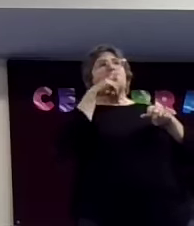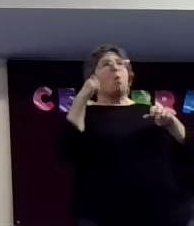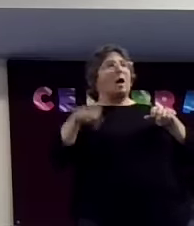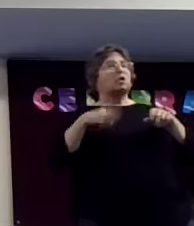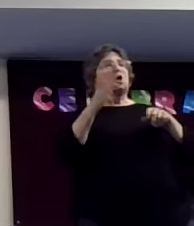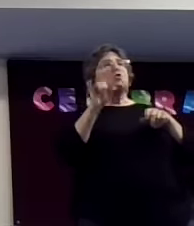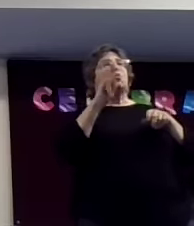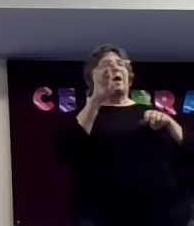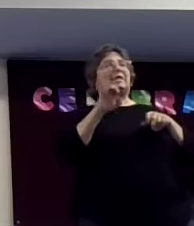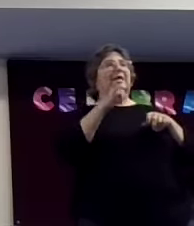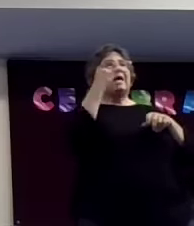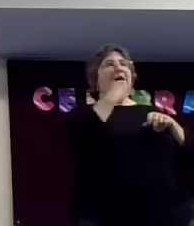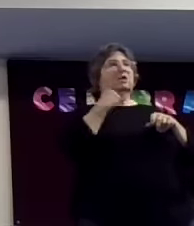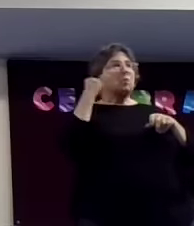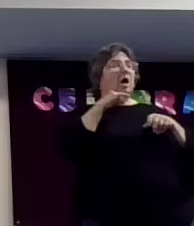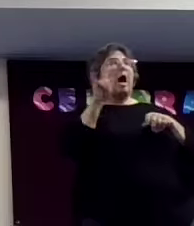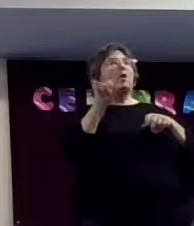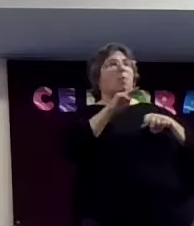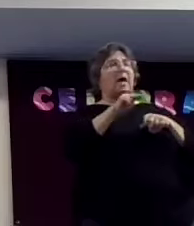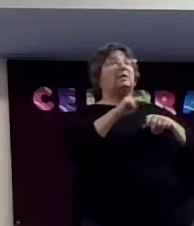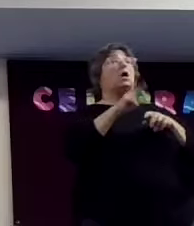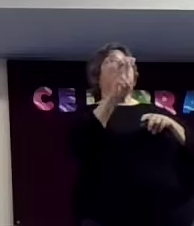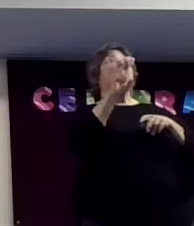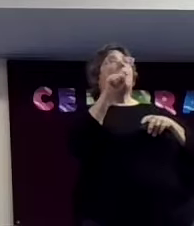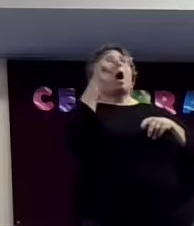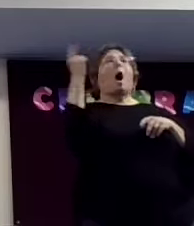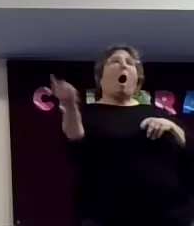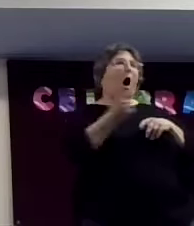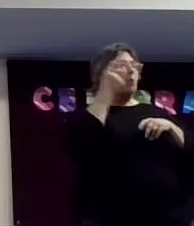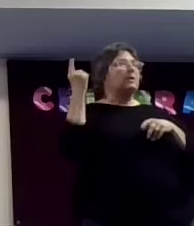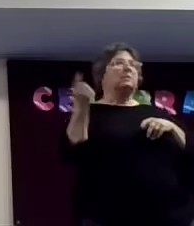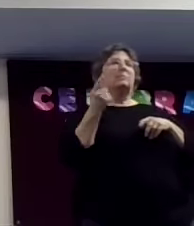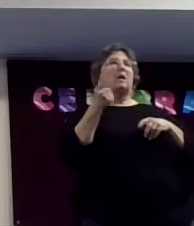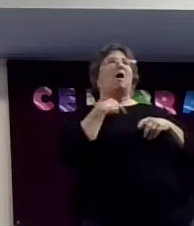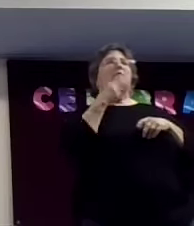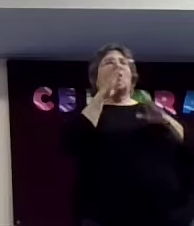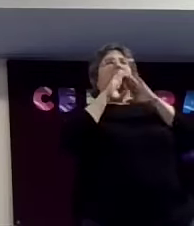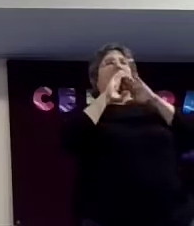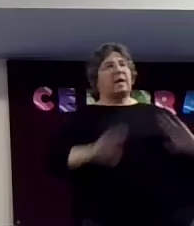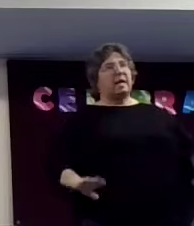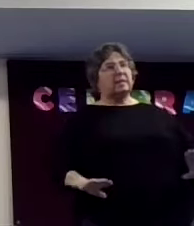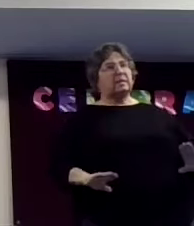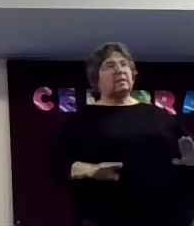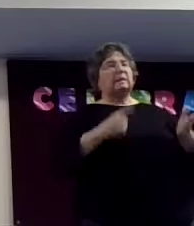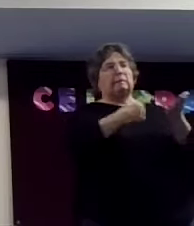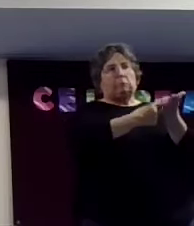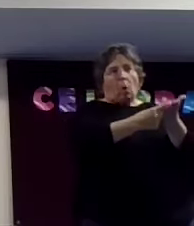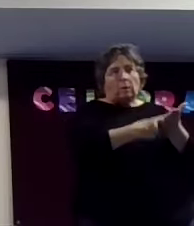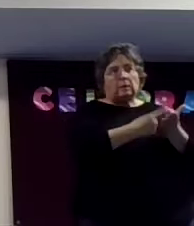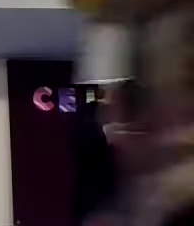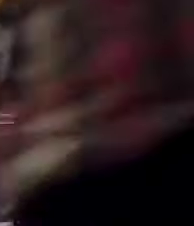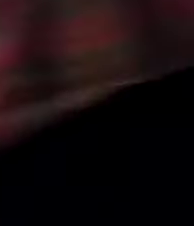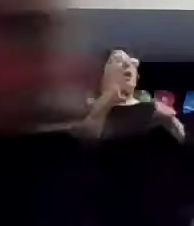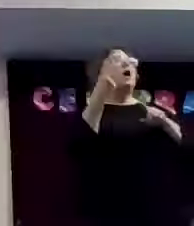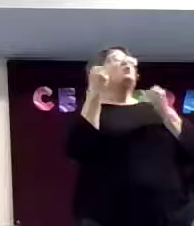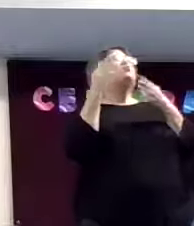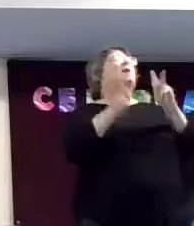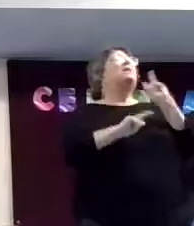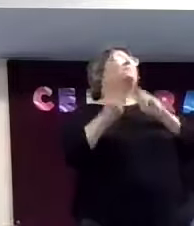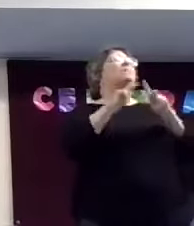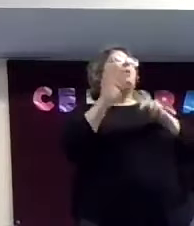Ukraine, and Israel, Iran. The United States must always be a voice for peace and diplomacy, but there are too